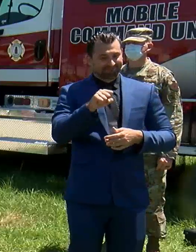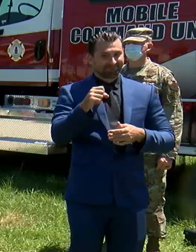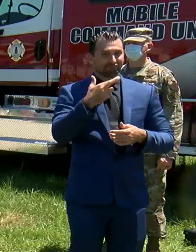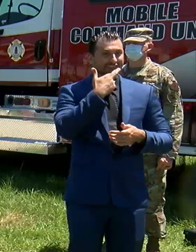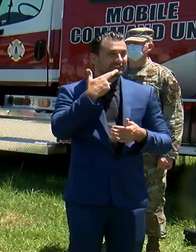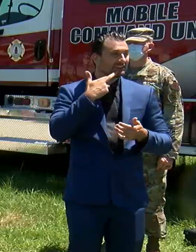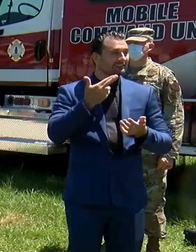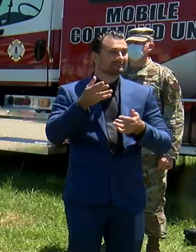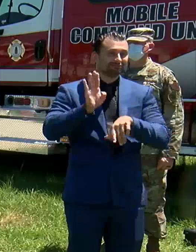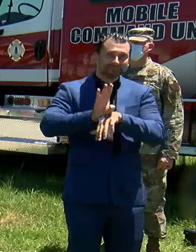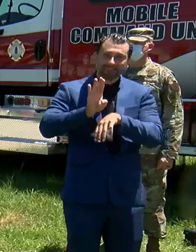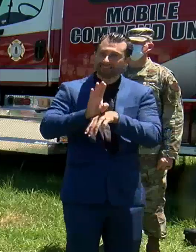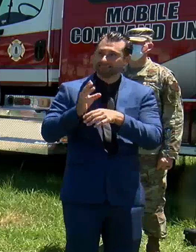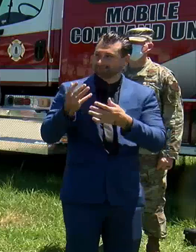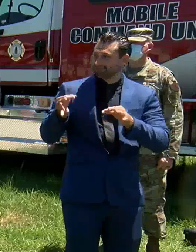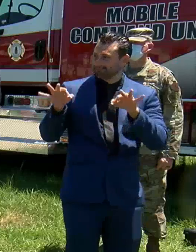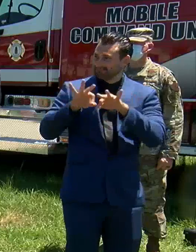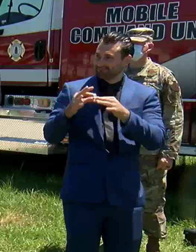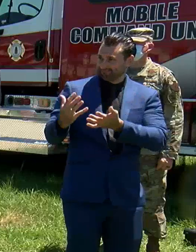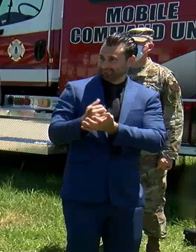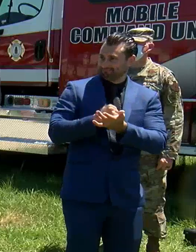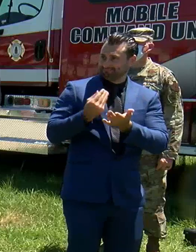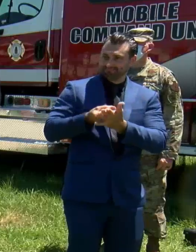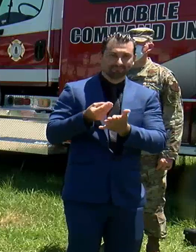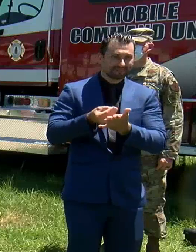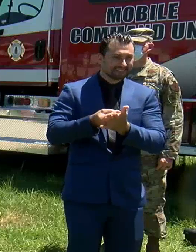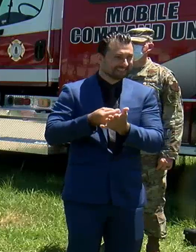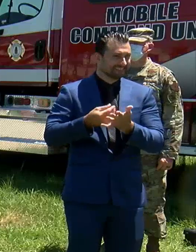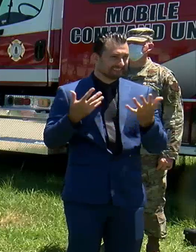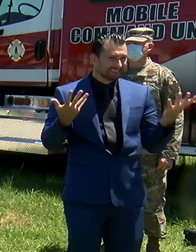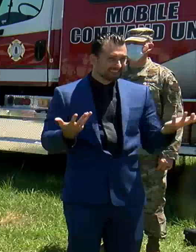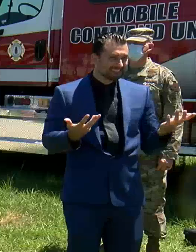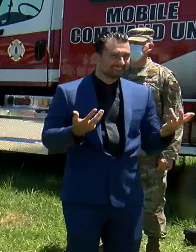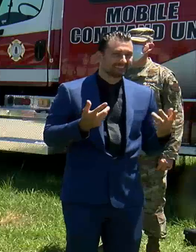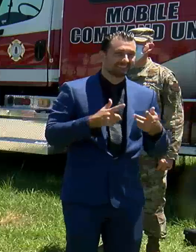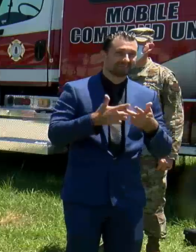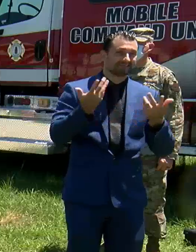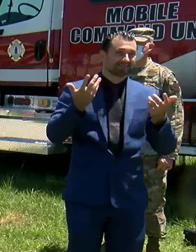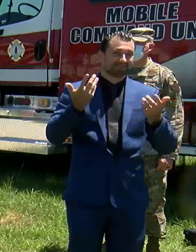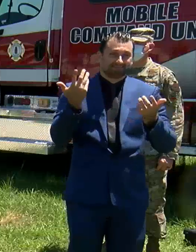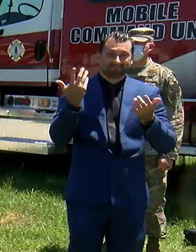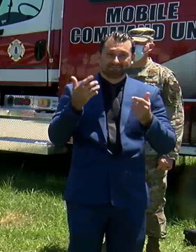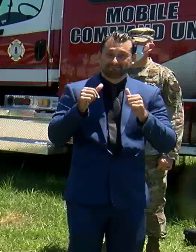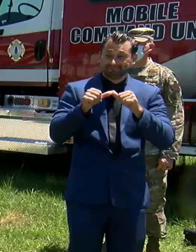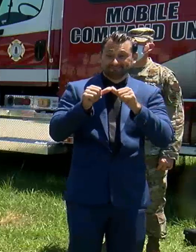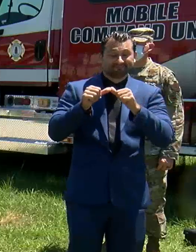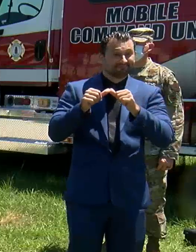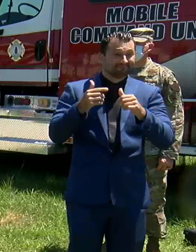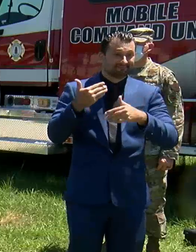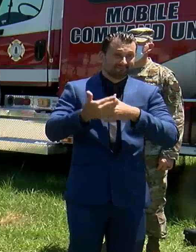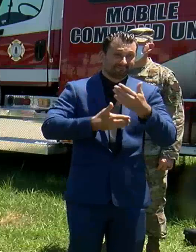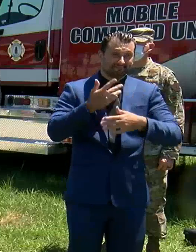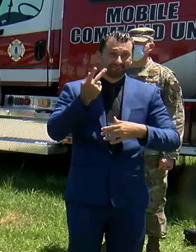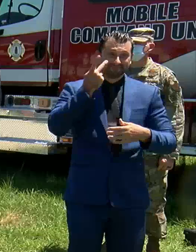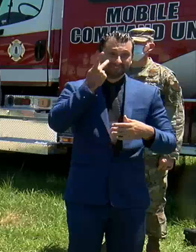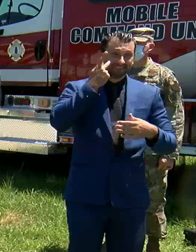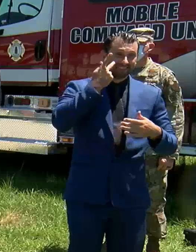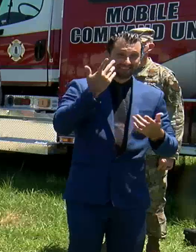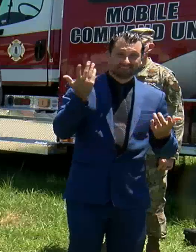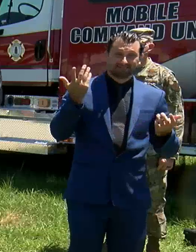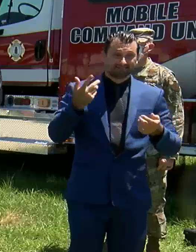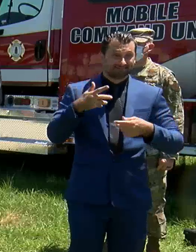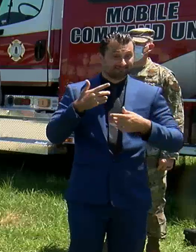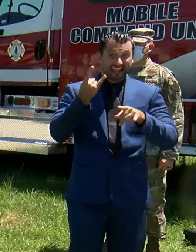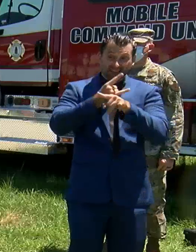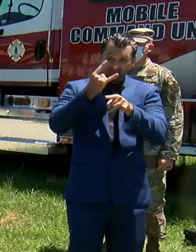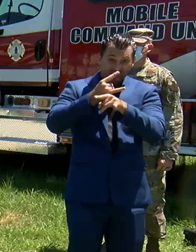deliver alcohol. I think that's been pretty popular. We're probably going to keep that going. Maybe we'll have the legislature change the law on that. But I think that that's been good. So